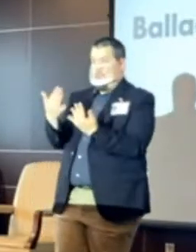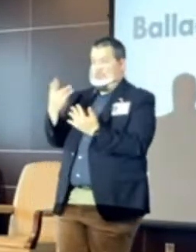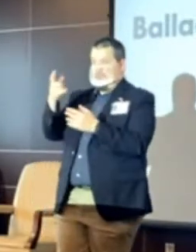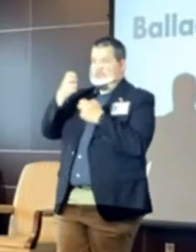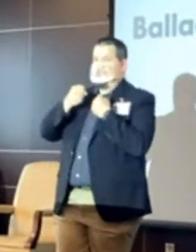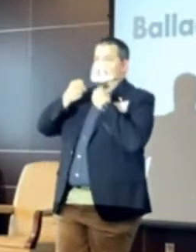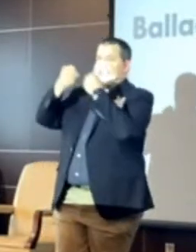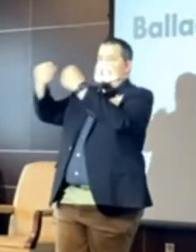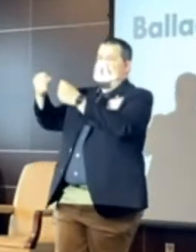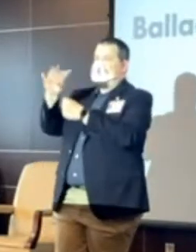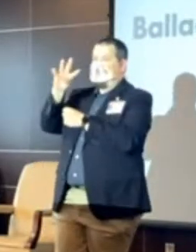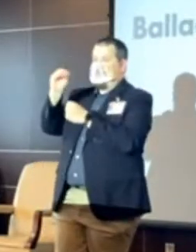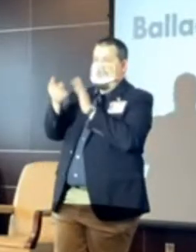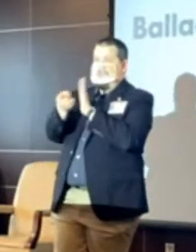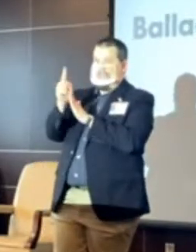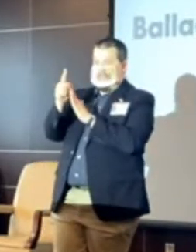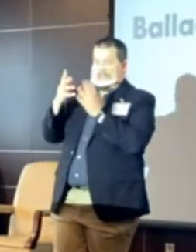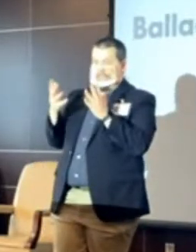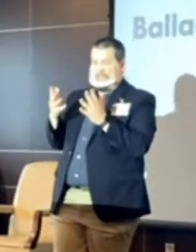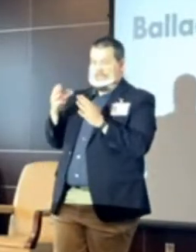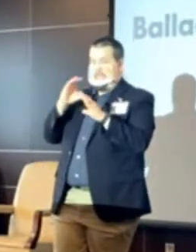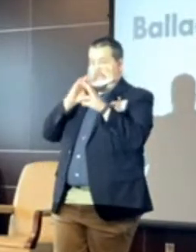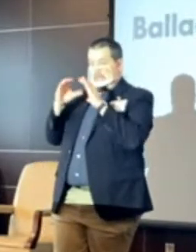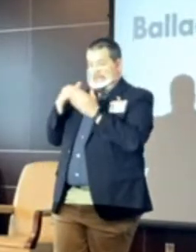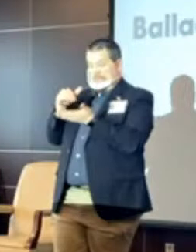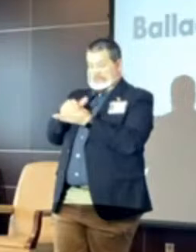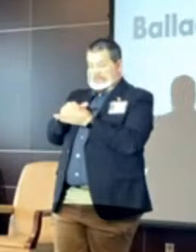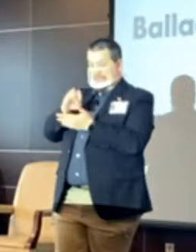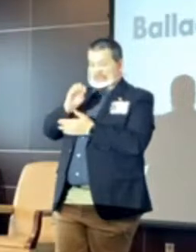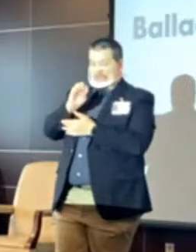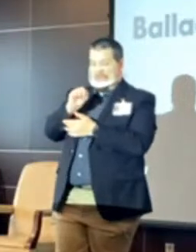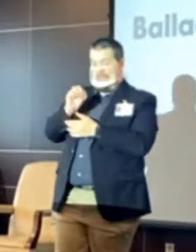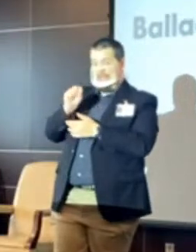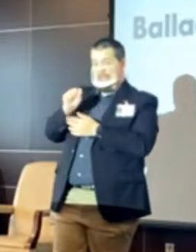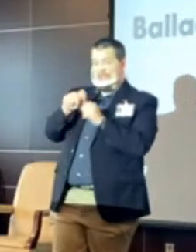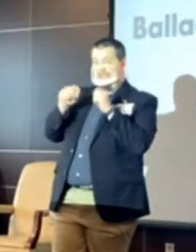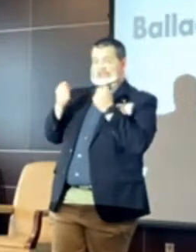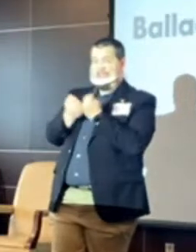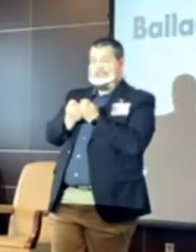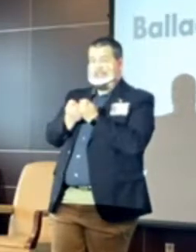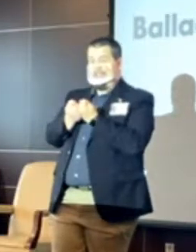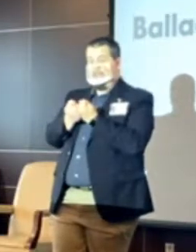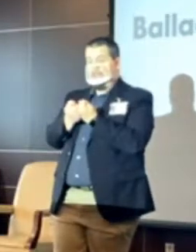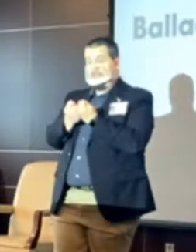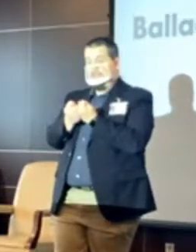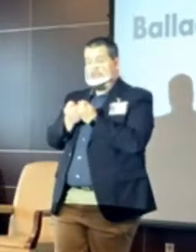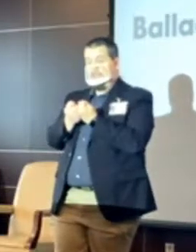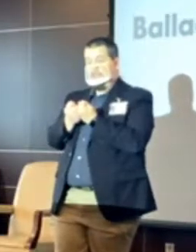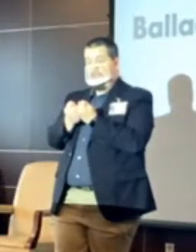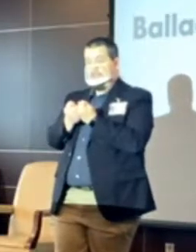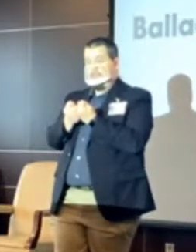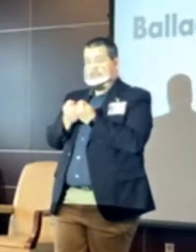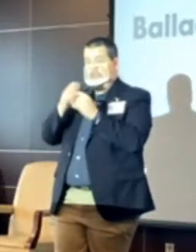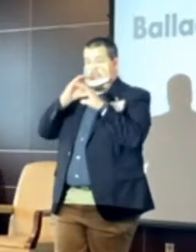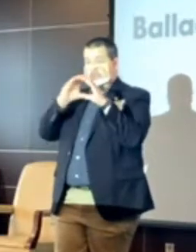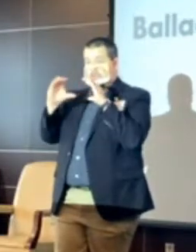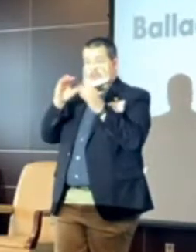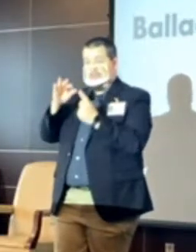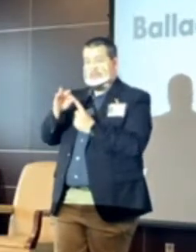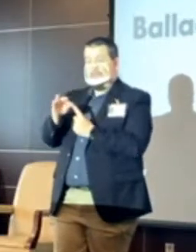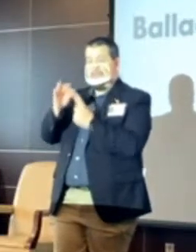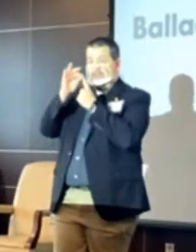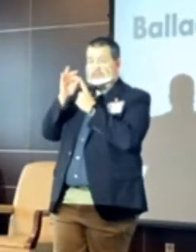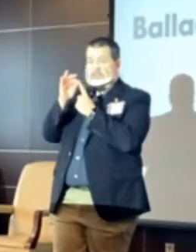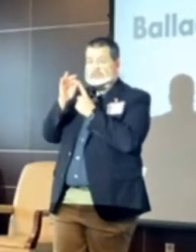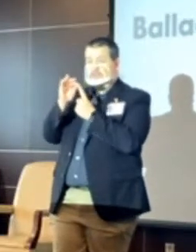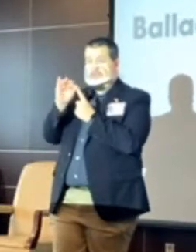trip. So the communications center and our EMS team there, the communication specialist